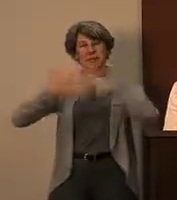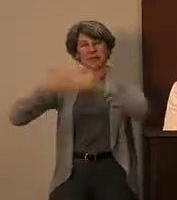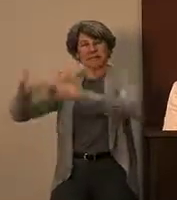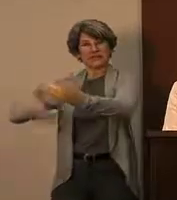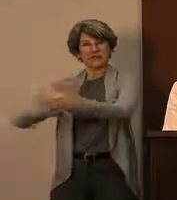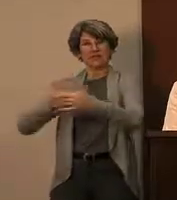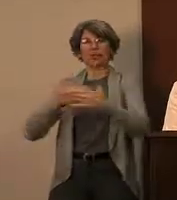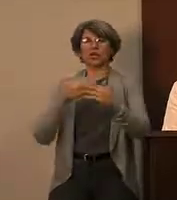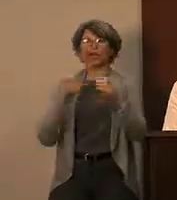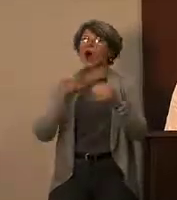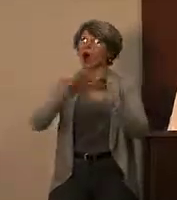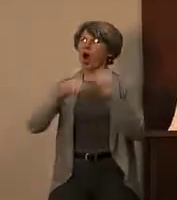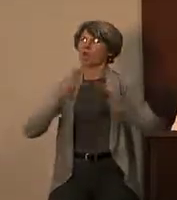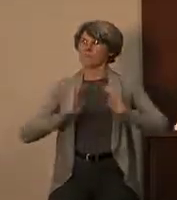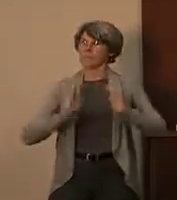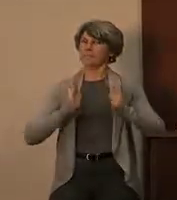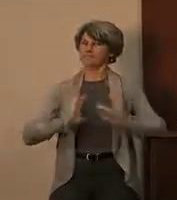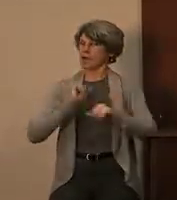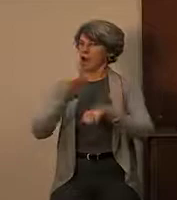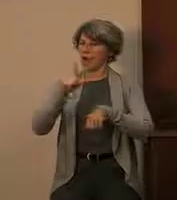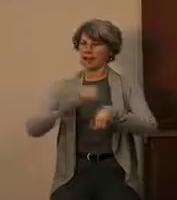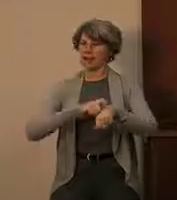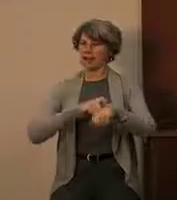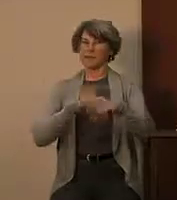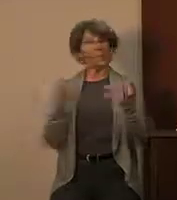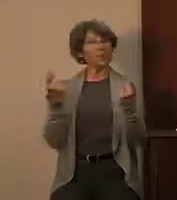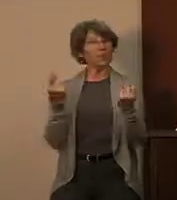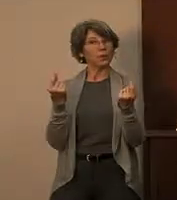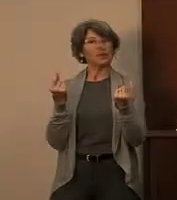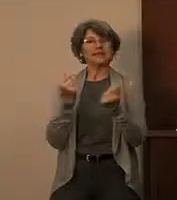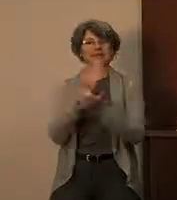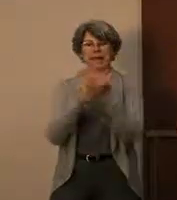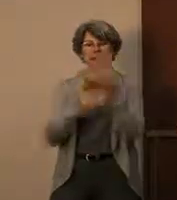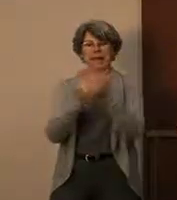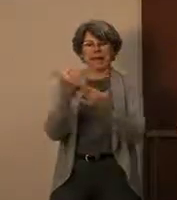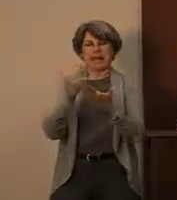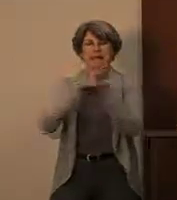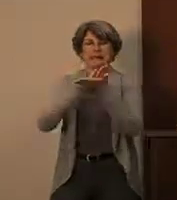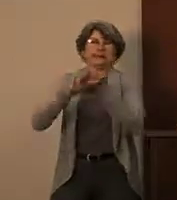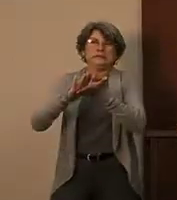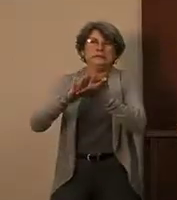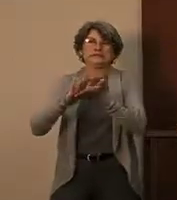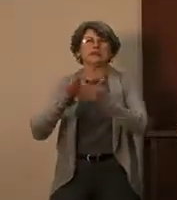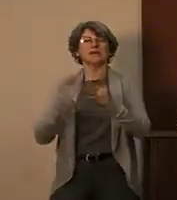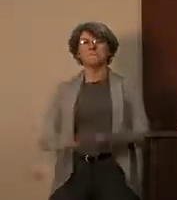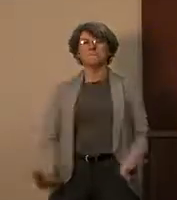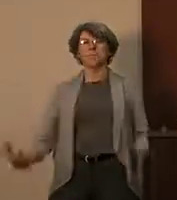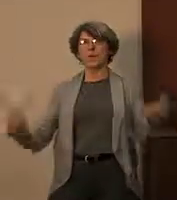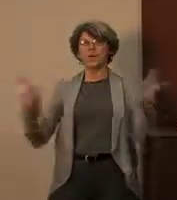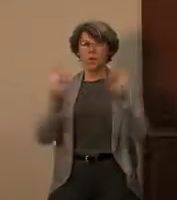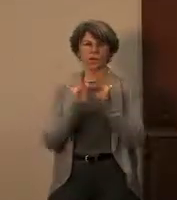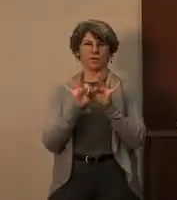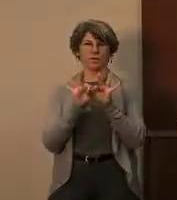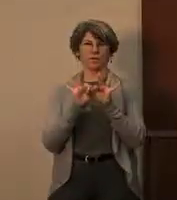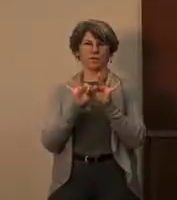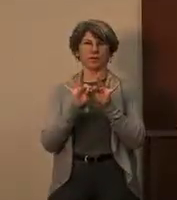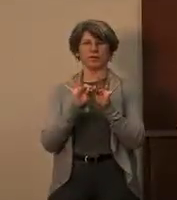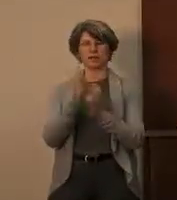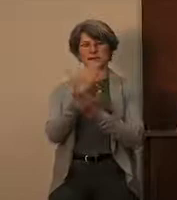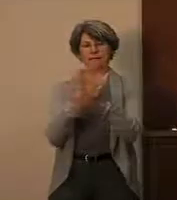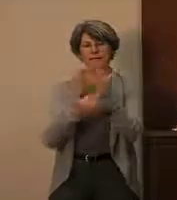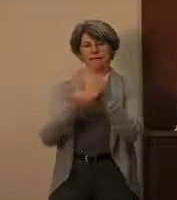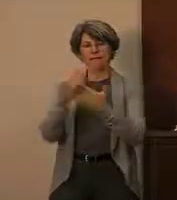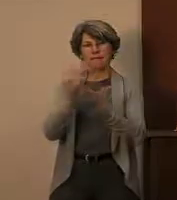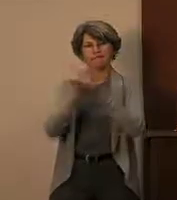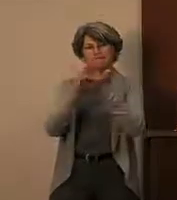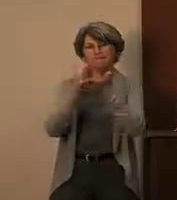talk about next. And this is hand hygiene. Very, very important. Hand